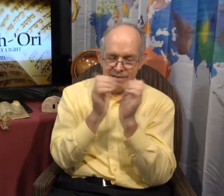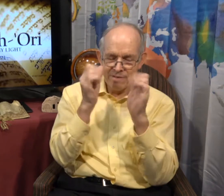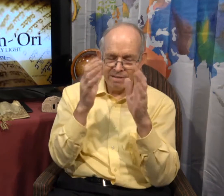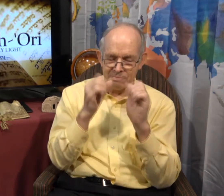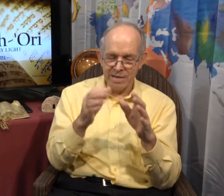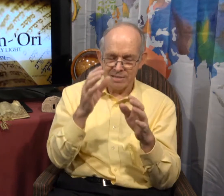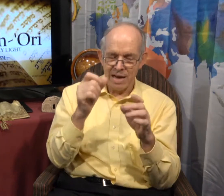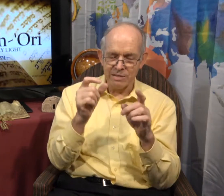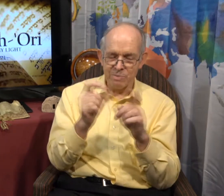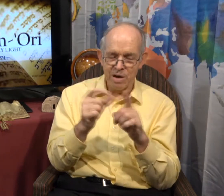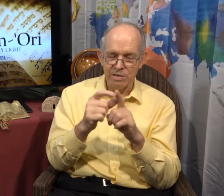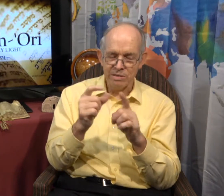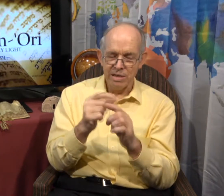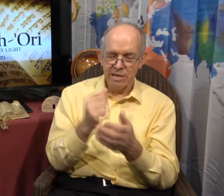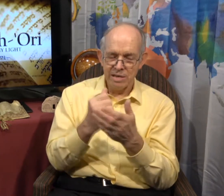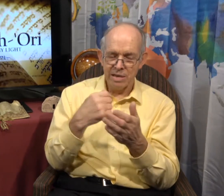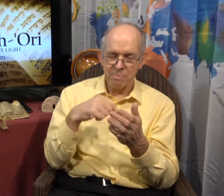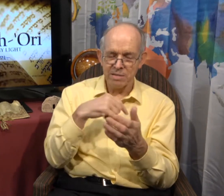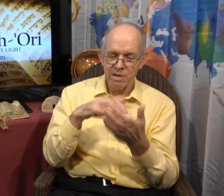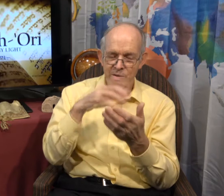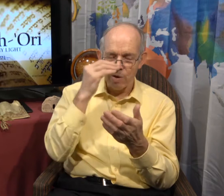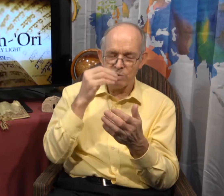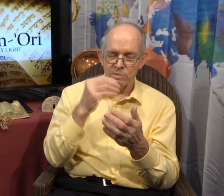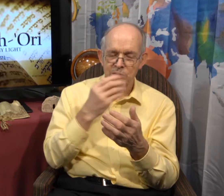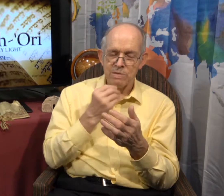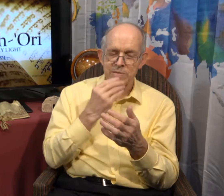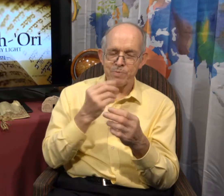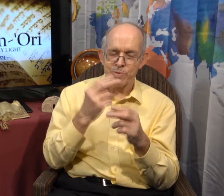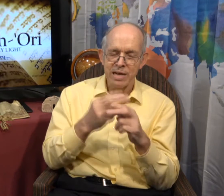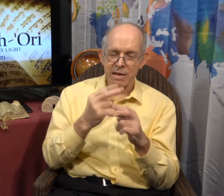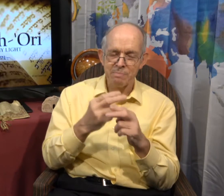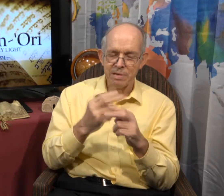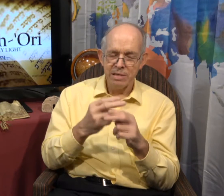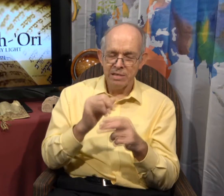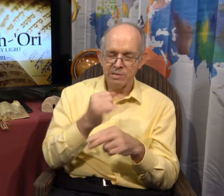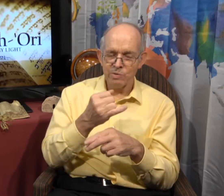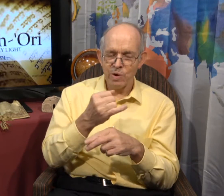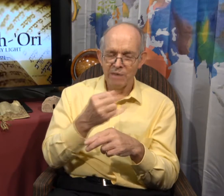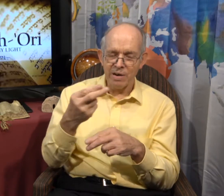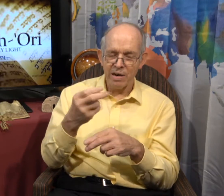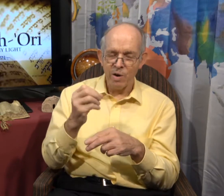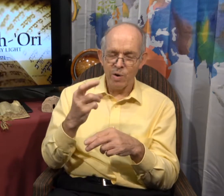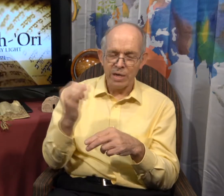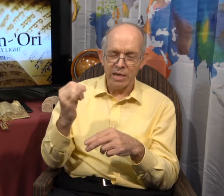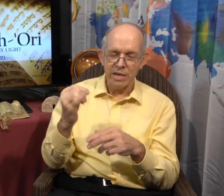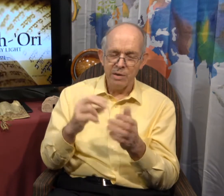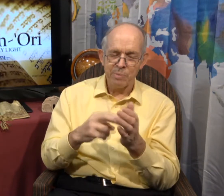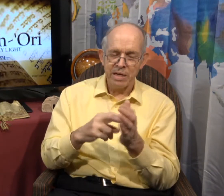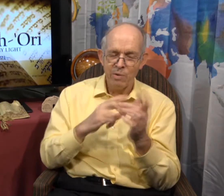But if that gets me, I must learn Hebrew name. JEHOVAH-ORI, mean the